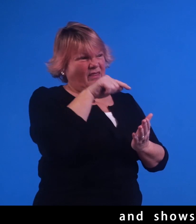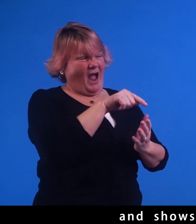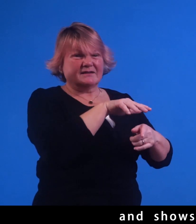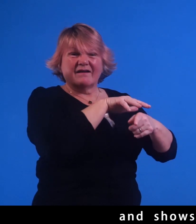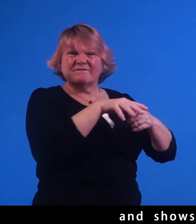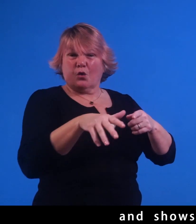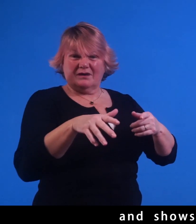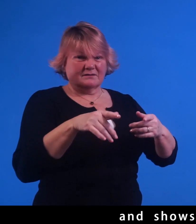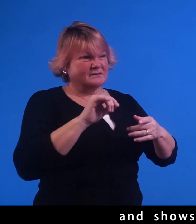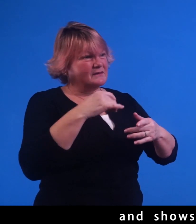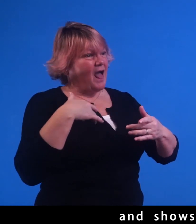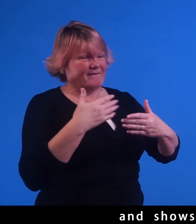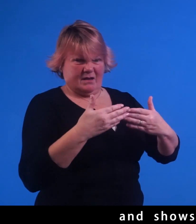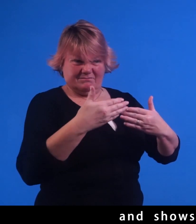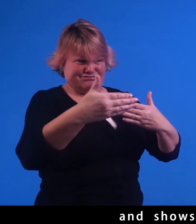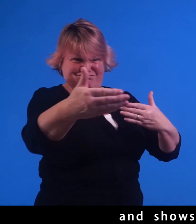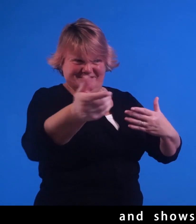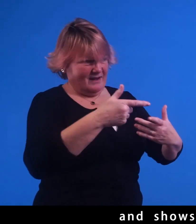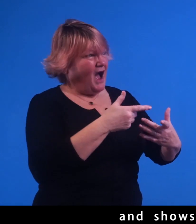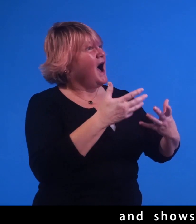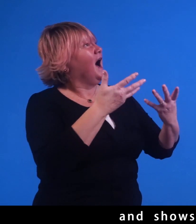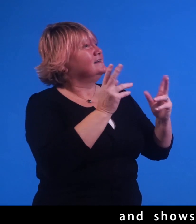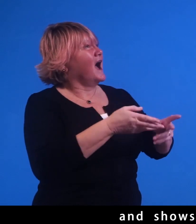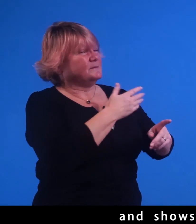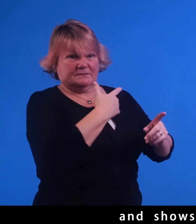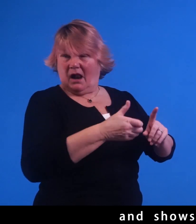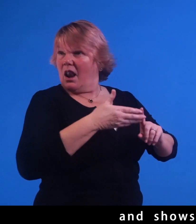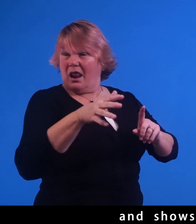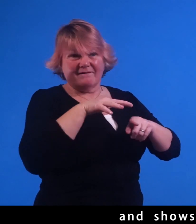and shows that his influence far outlasted his lifetime.